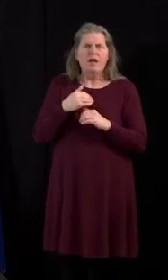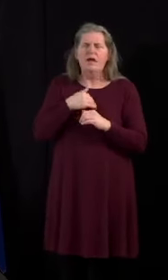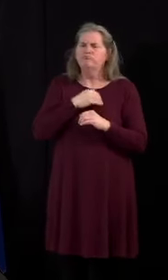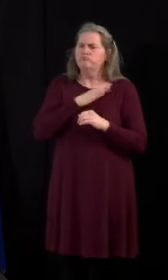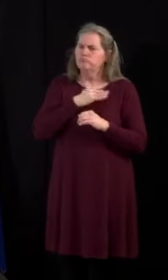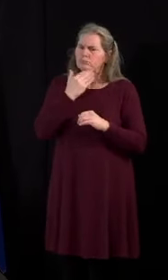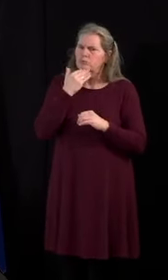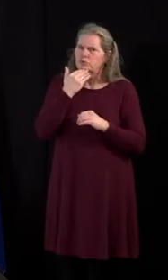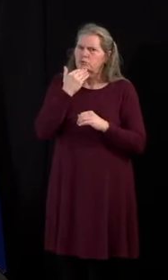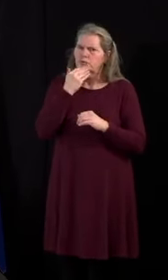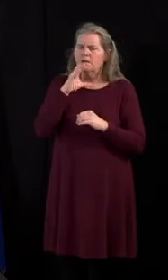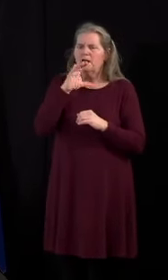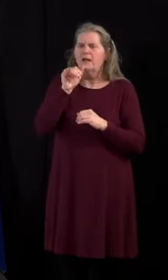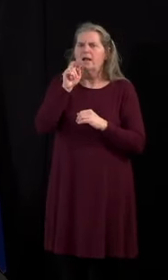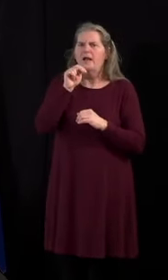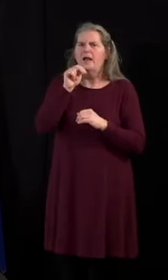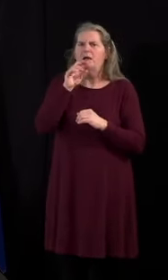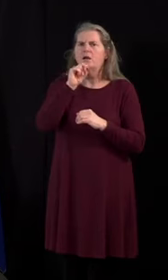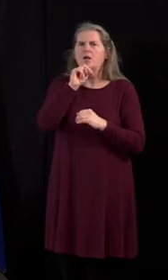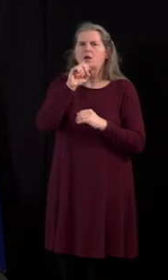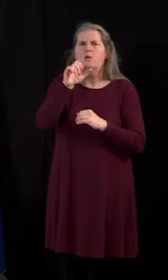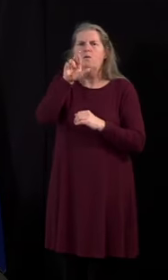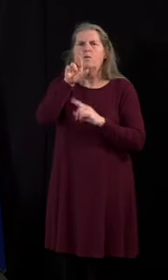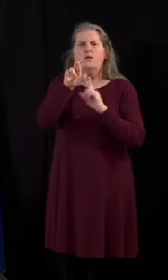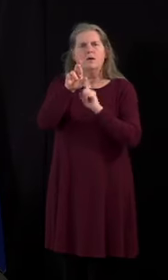conversations with Canor,